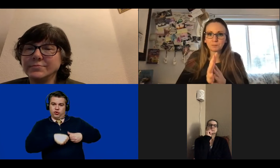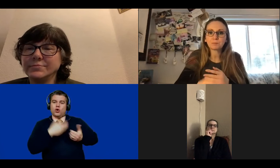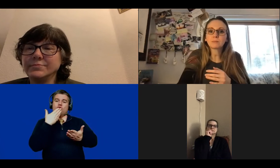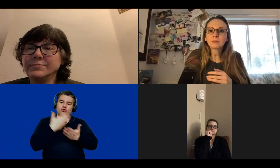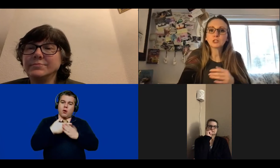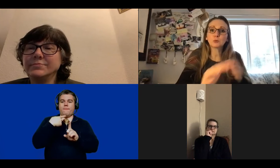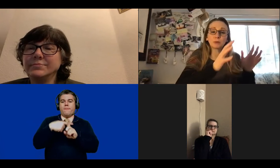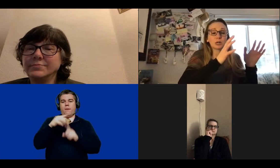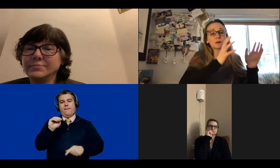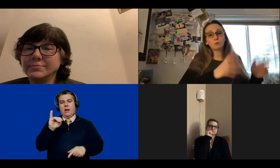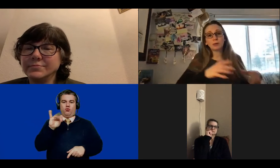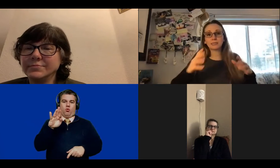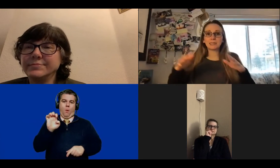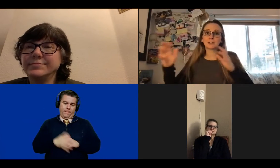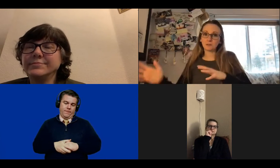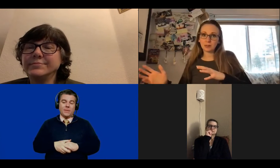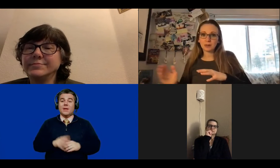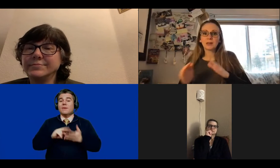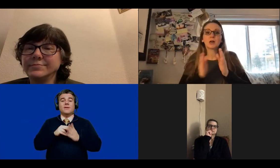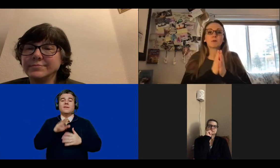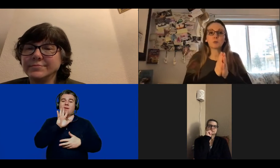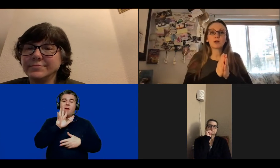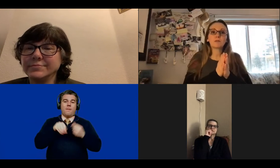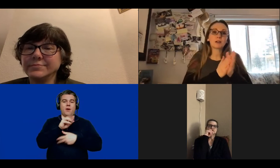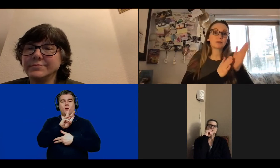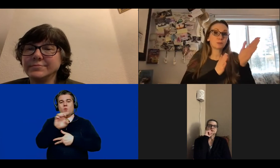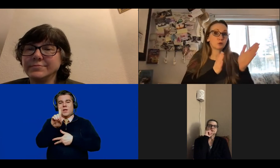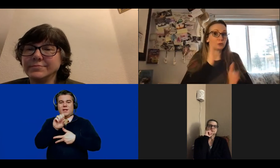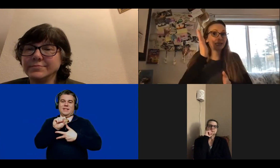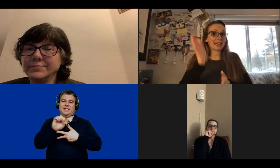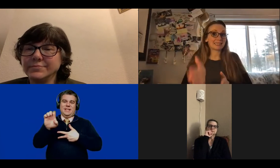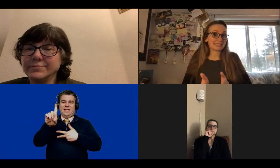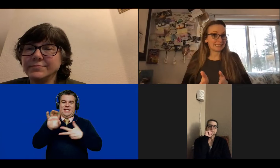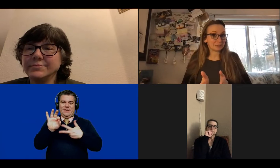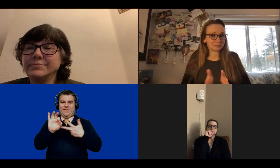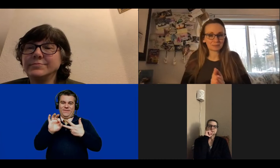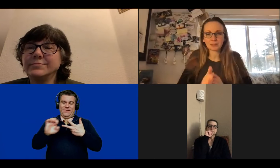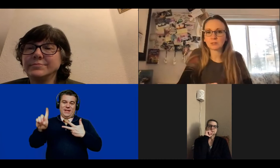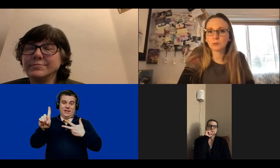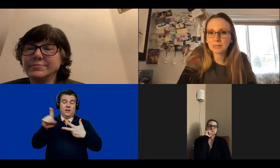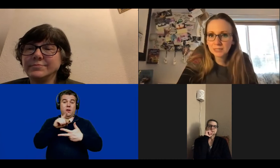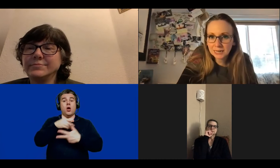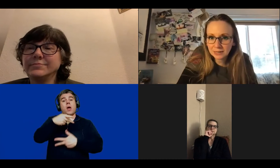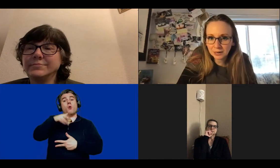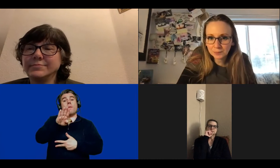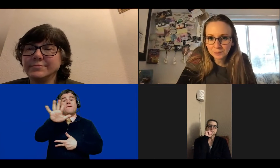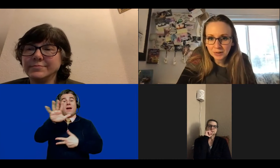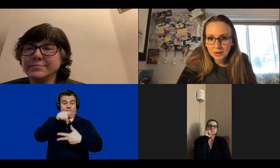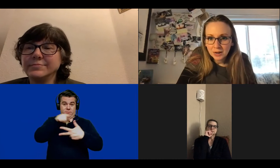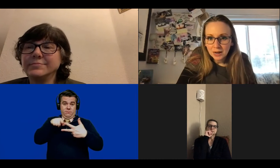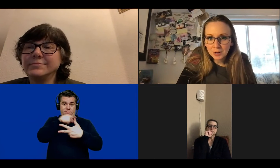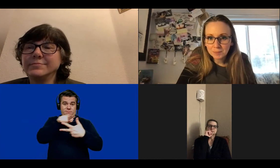microbes. So when we talk about weed, seed, and feed, PROBIO5 is both weed and seed. So that's key